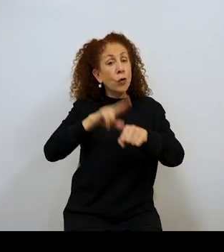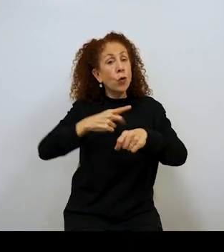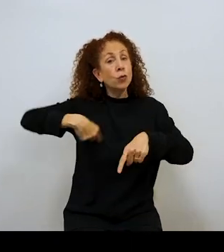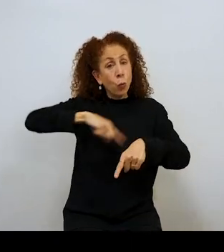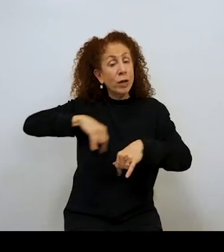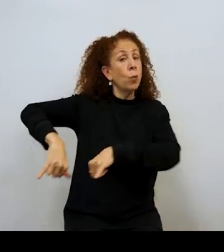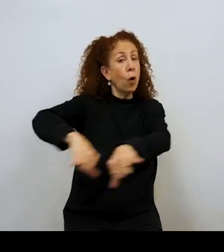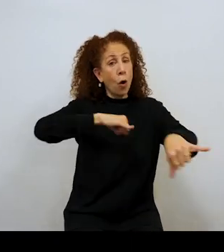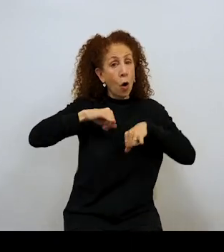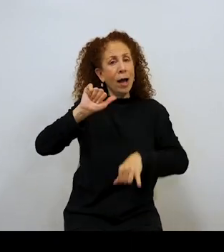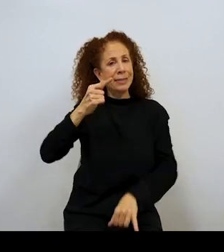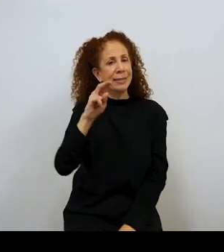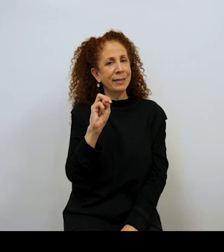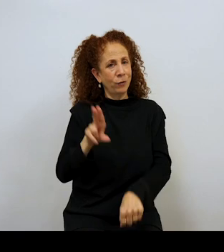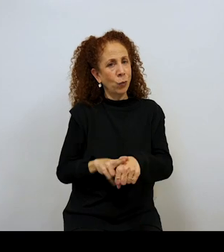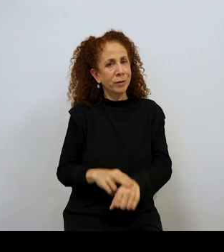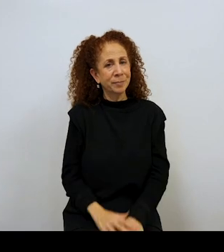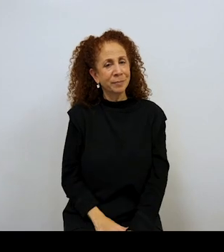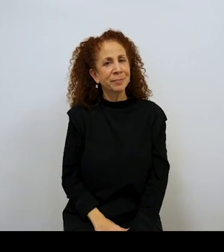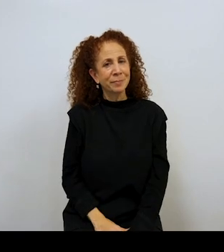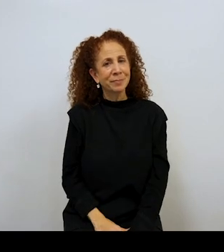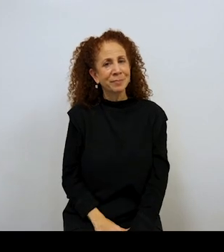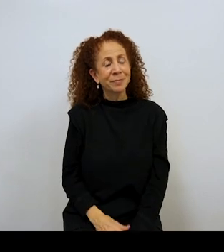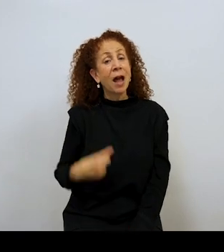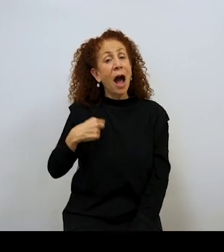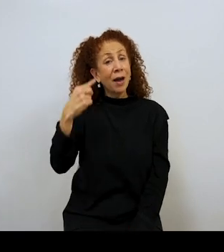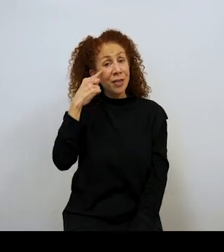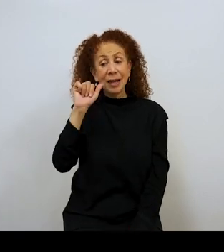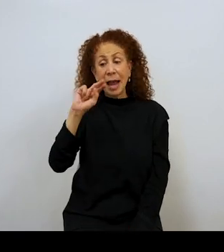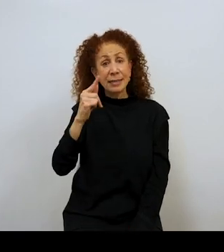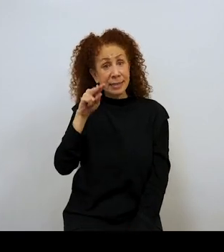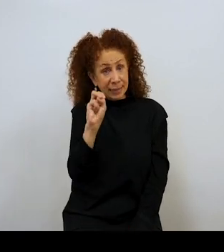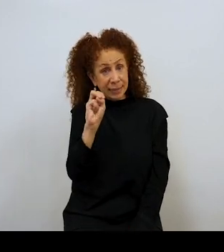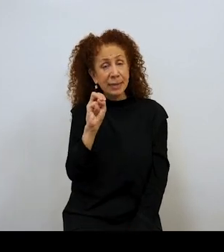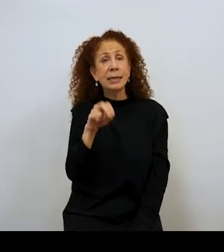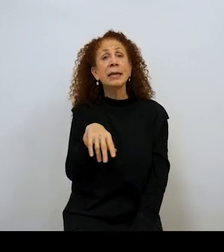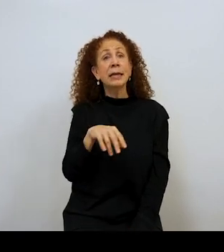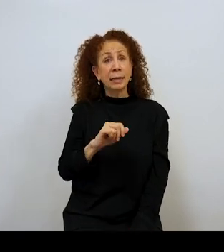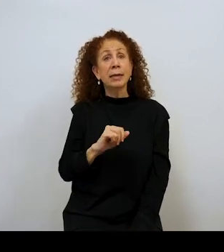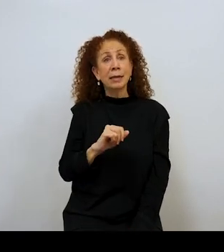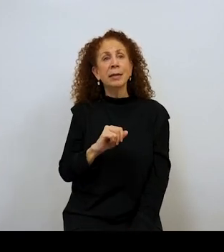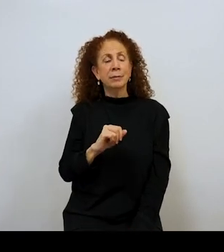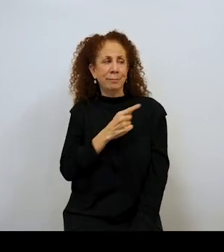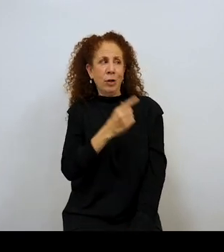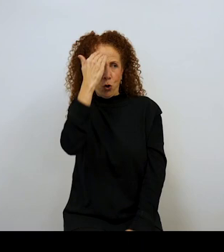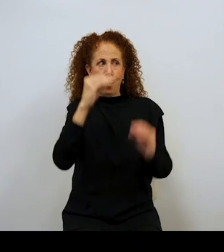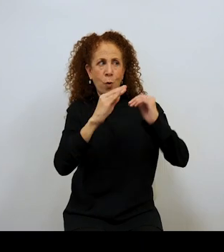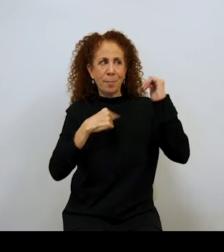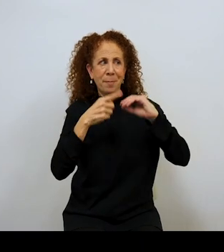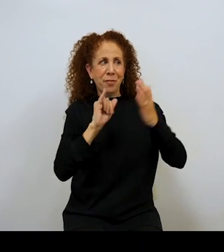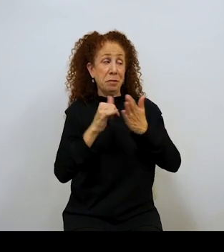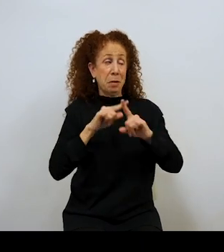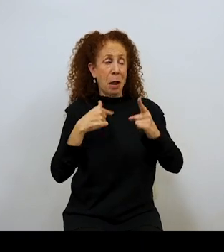we were all Antigone. Mm-hmm. I think Antigone, and Emily is obviously going to know a lot more about this, but I'm going to just sound